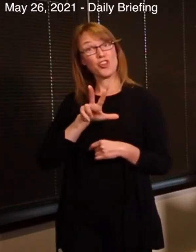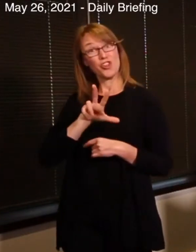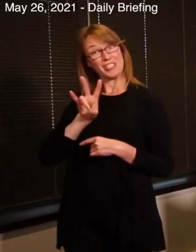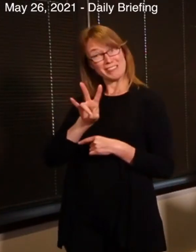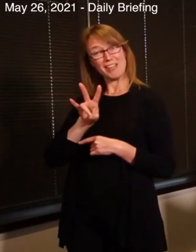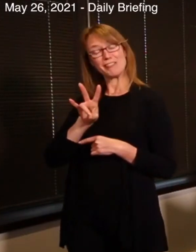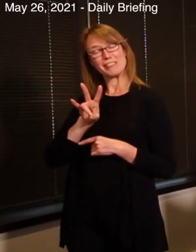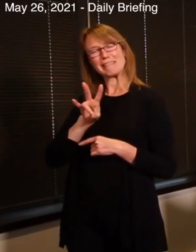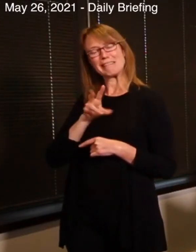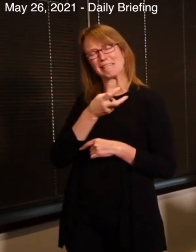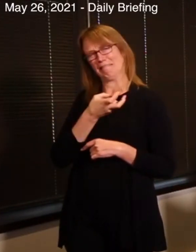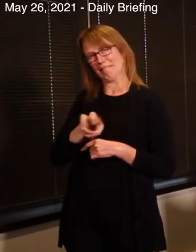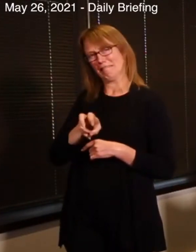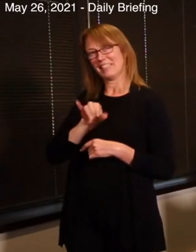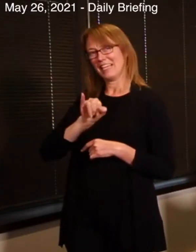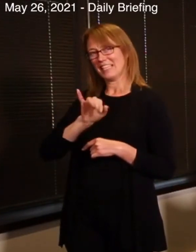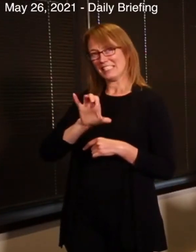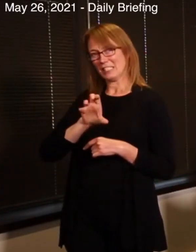the intensive care unit.